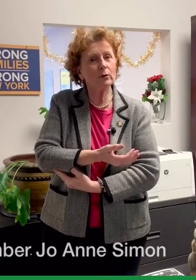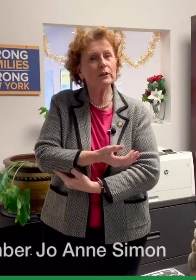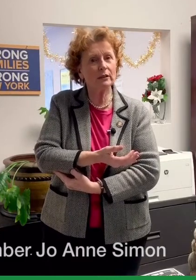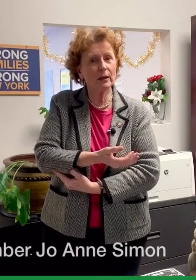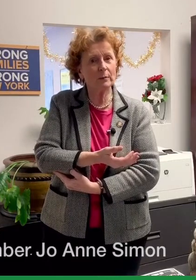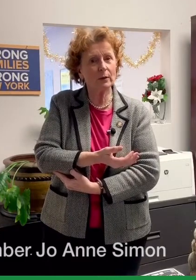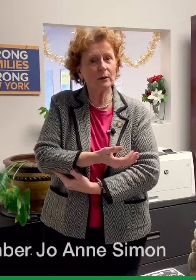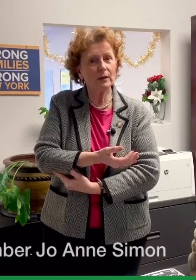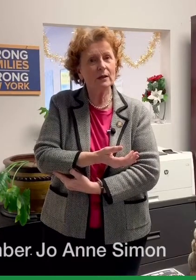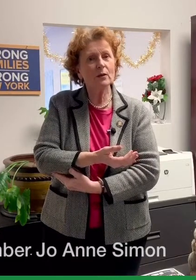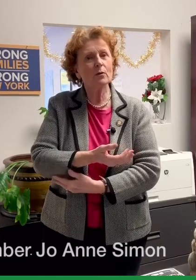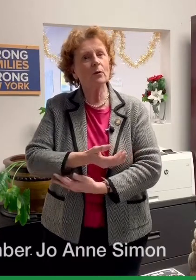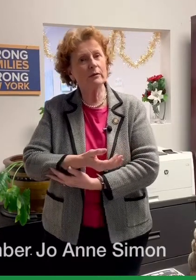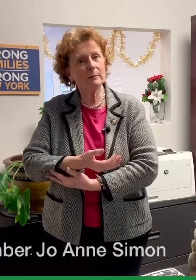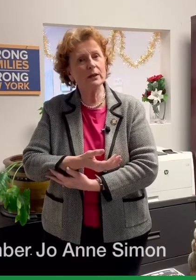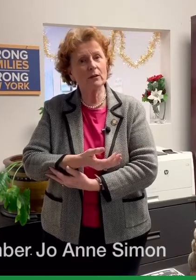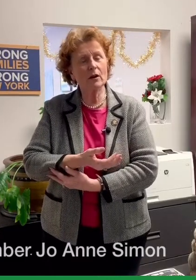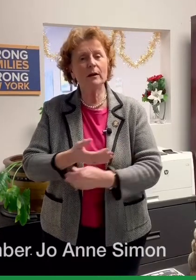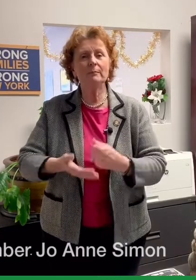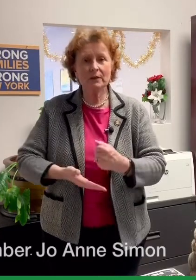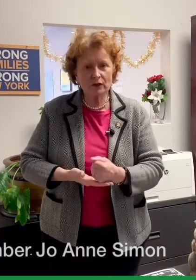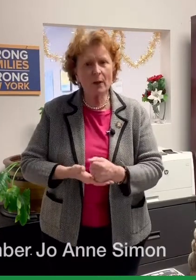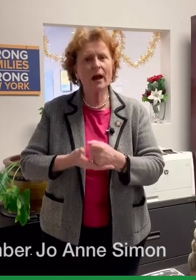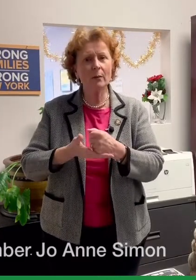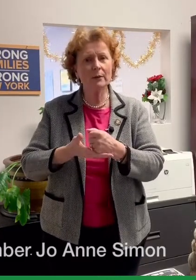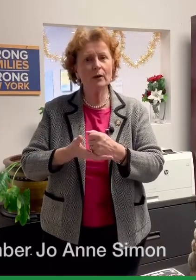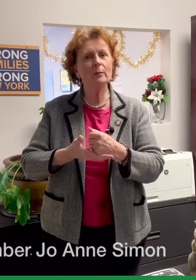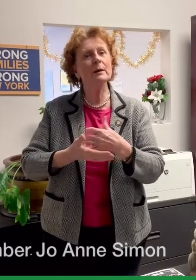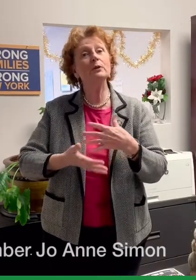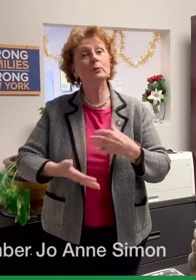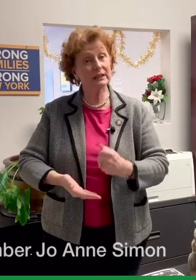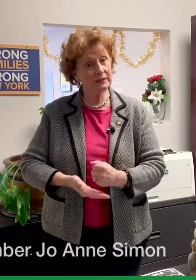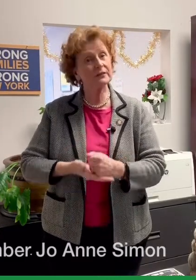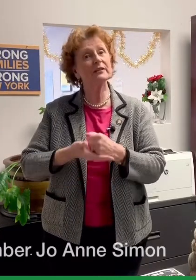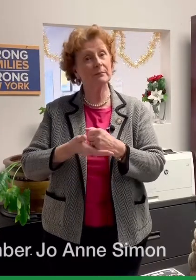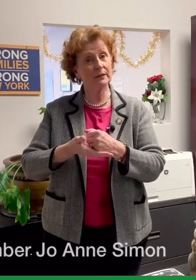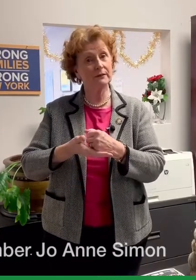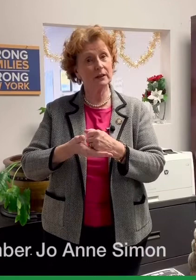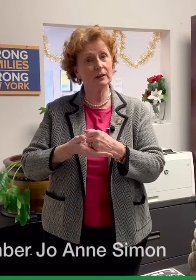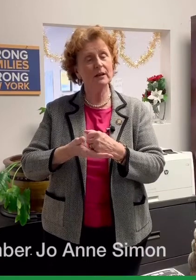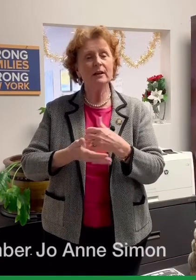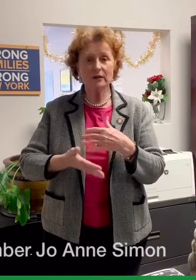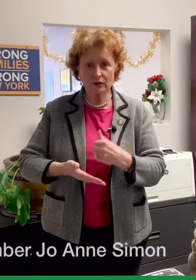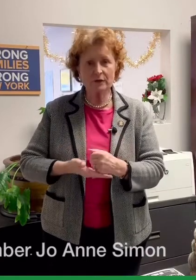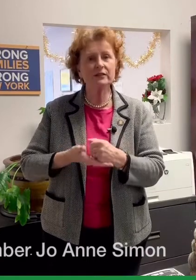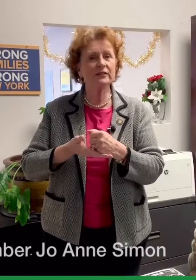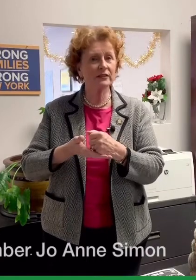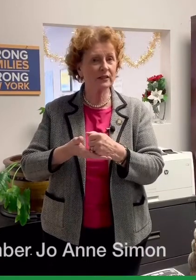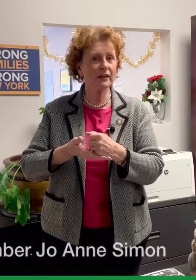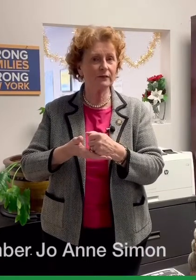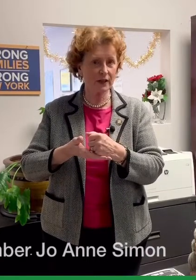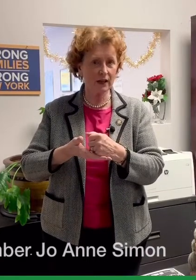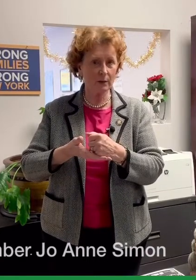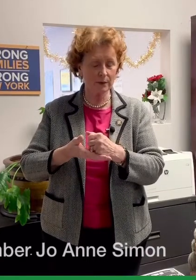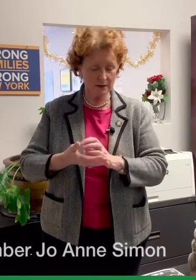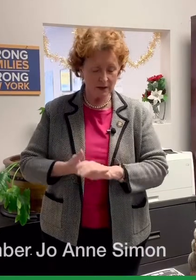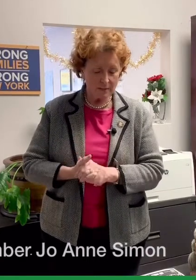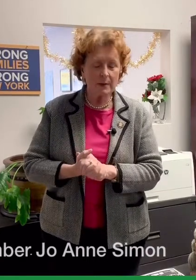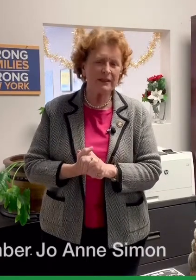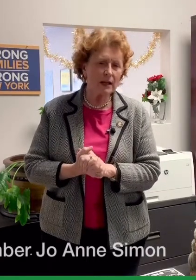her elbow or grabbing her arm. So help. Or maybe you would lift something for her. So this is a sign for help. Maybe that'll help